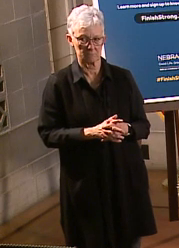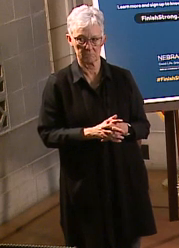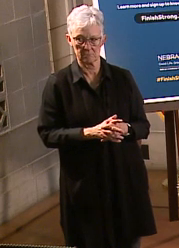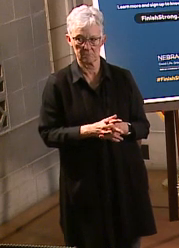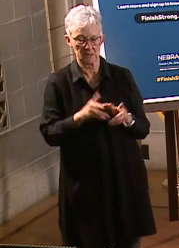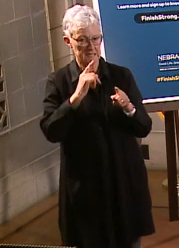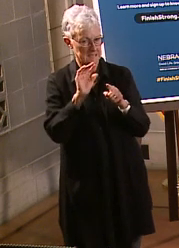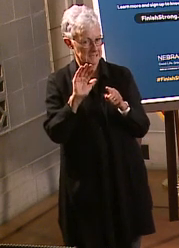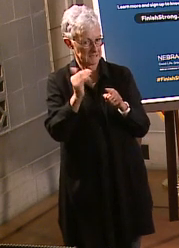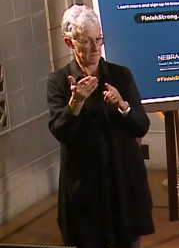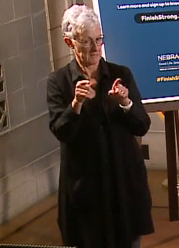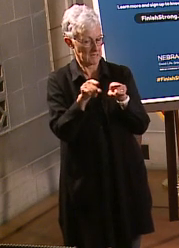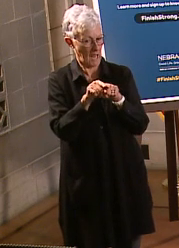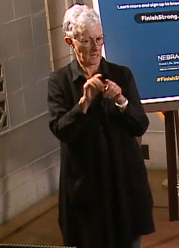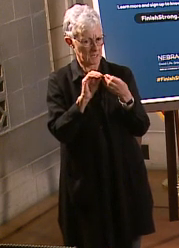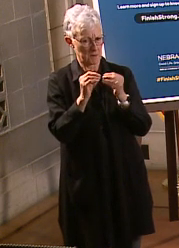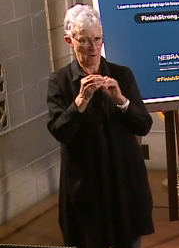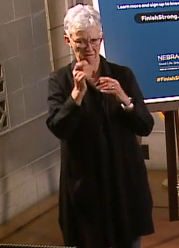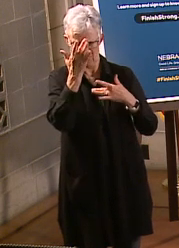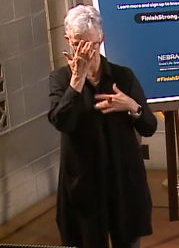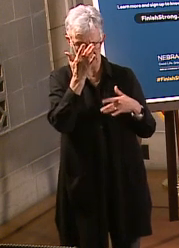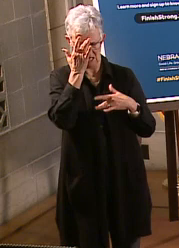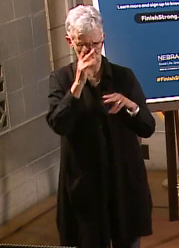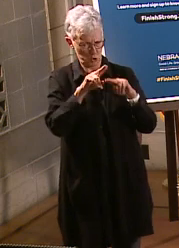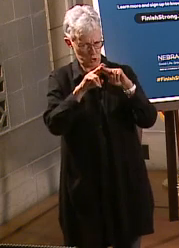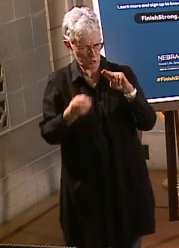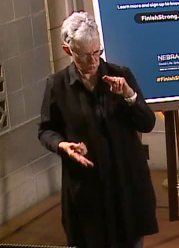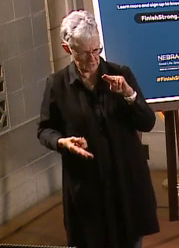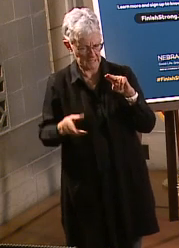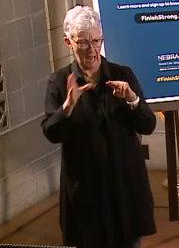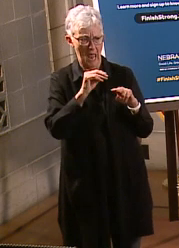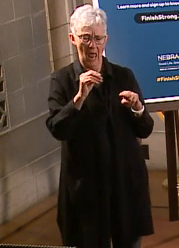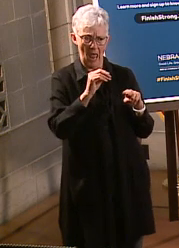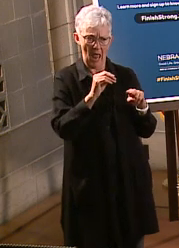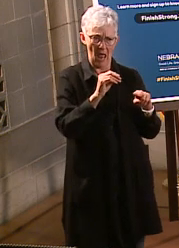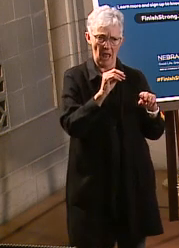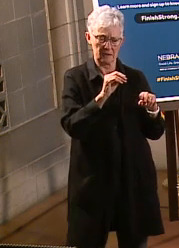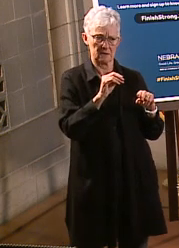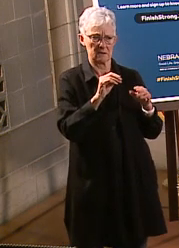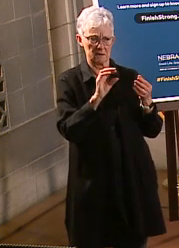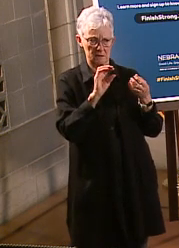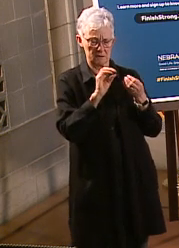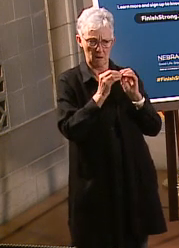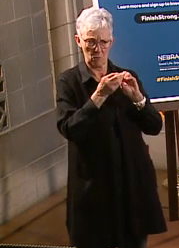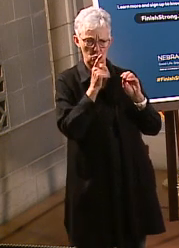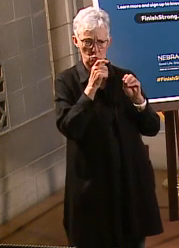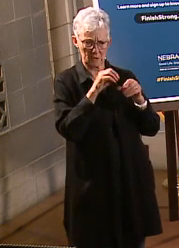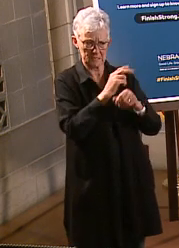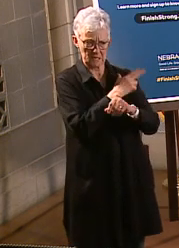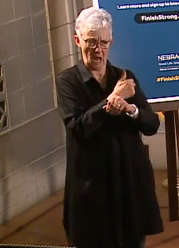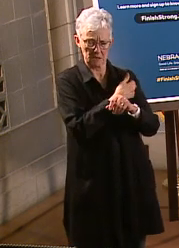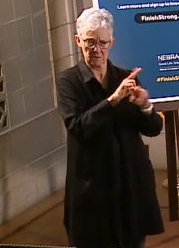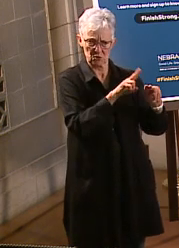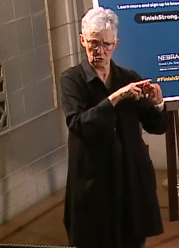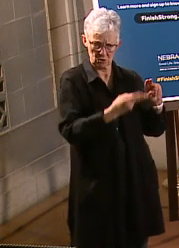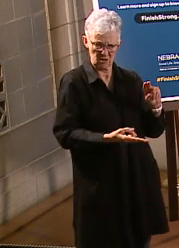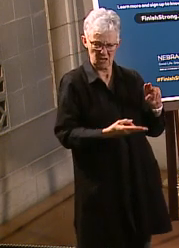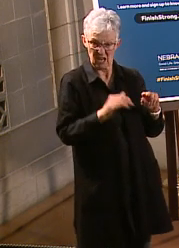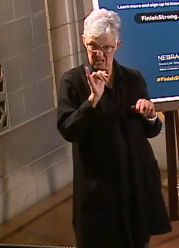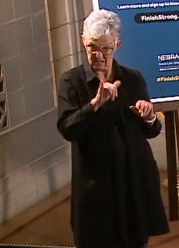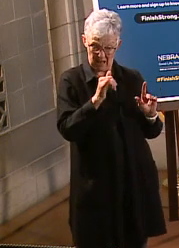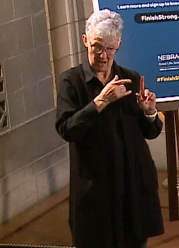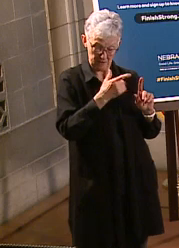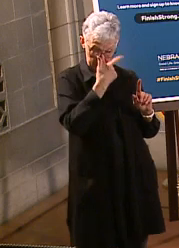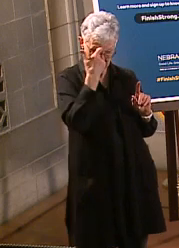are going down. Is that due to the amount of vaccinations that, you've already been able to do? Or is that because maybe we've had